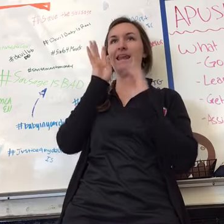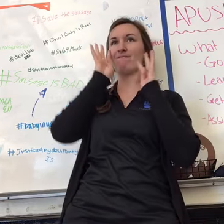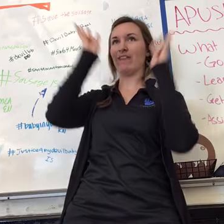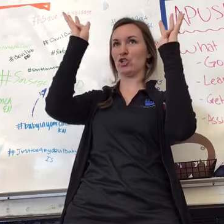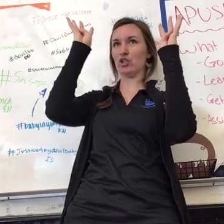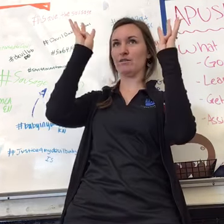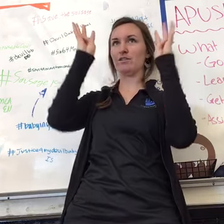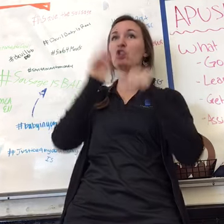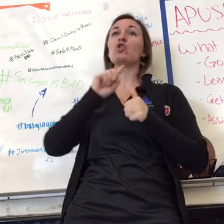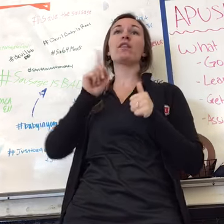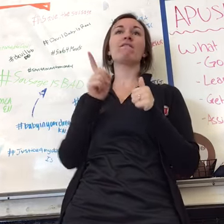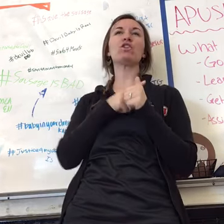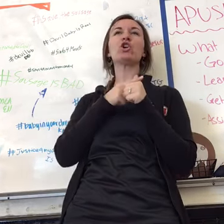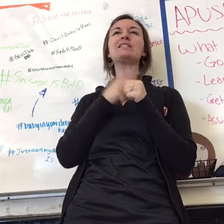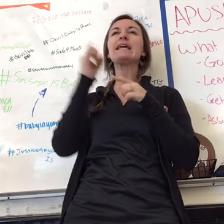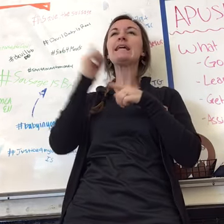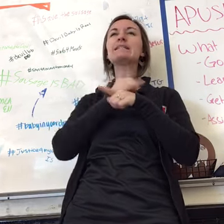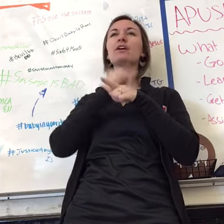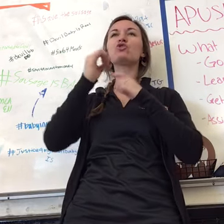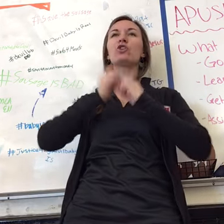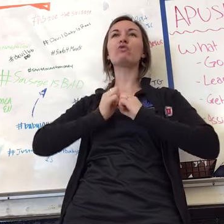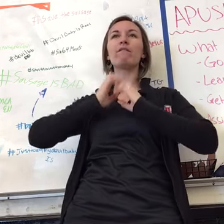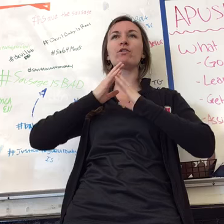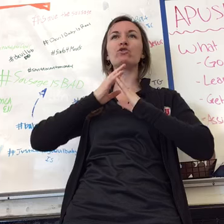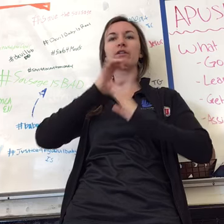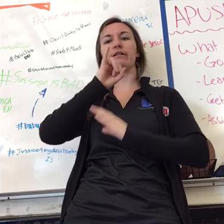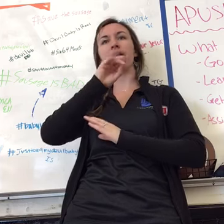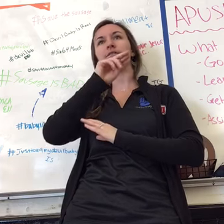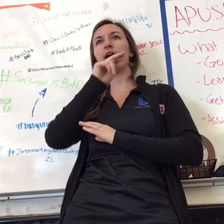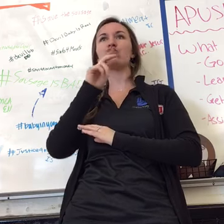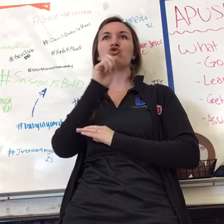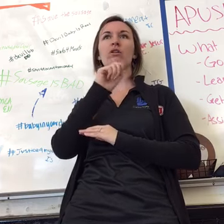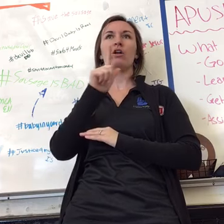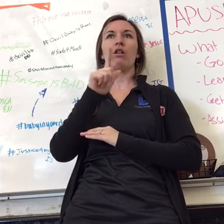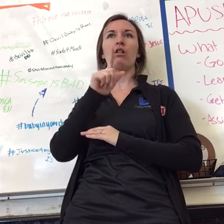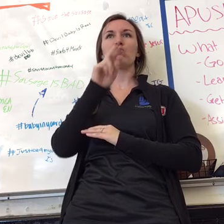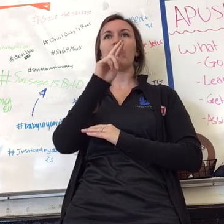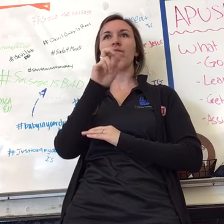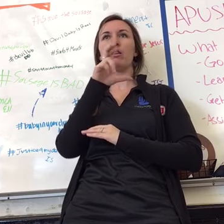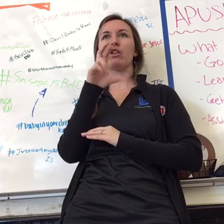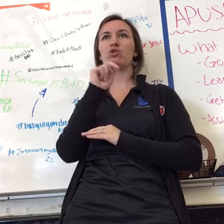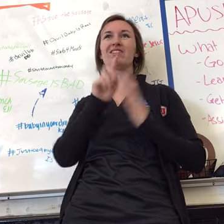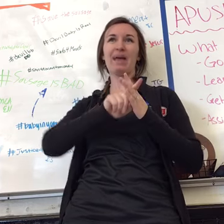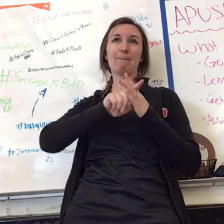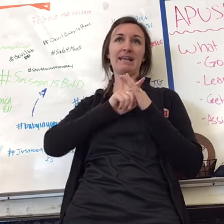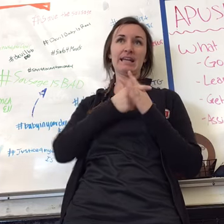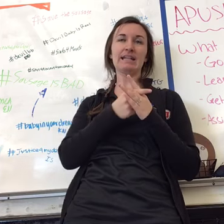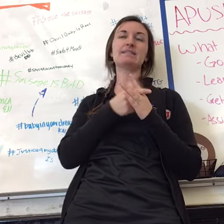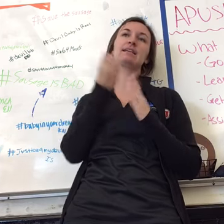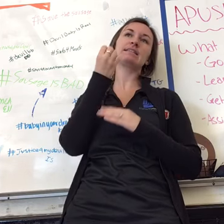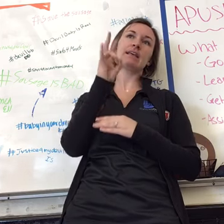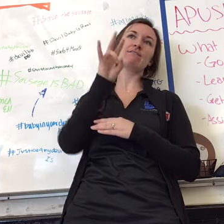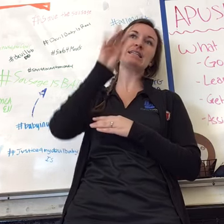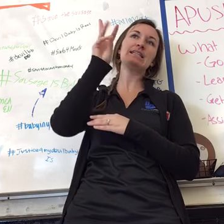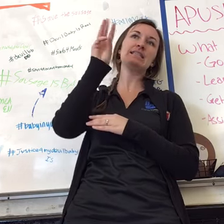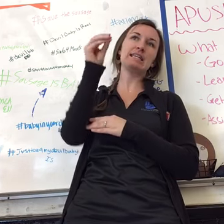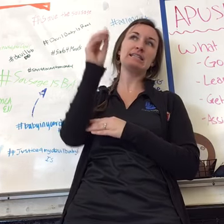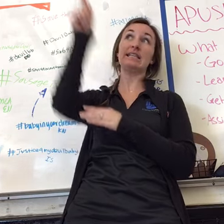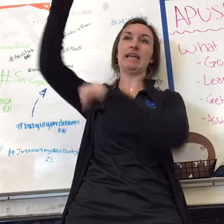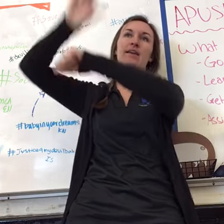industrial revolution, which is the term for the inventions, begins in England in about 1760. We begin to take some of those ideas, put them